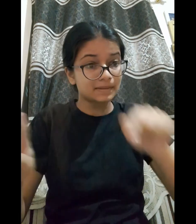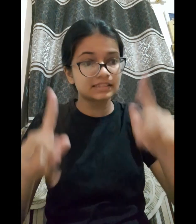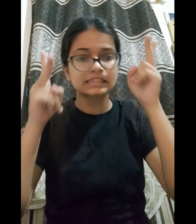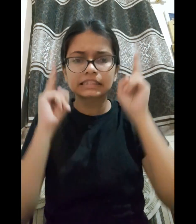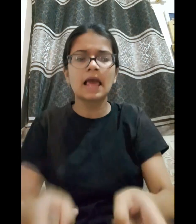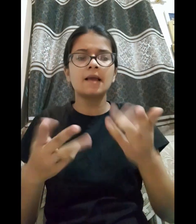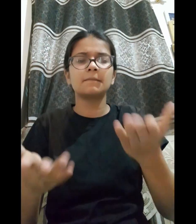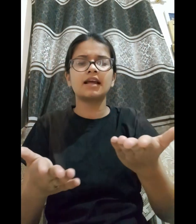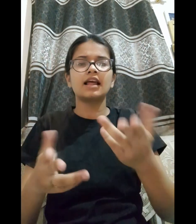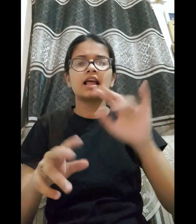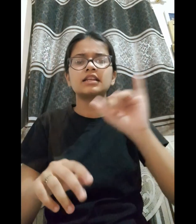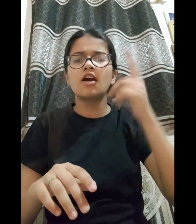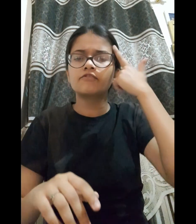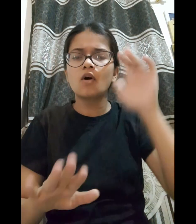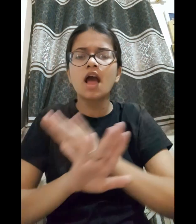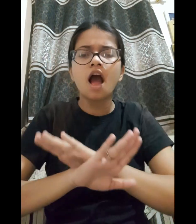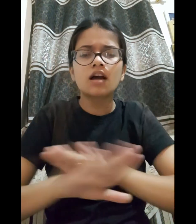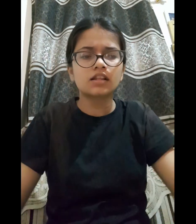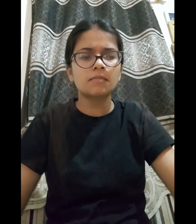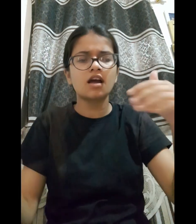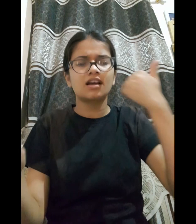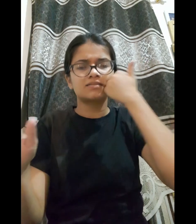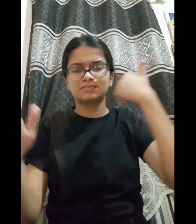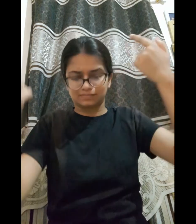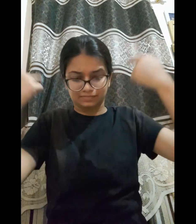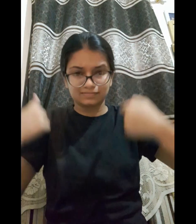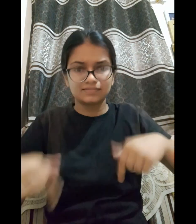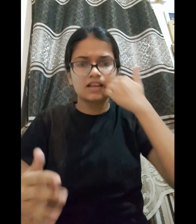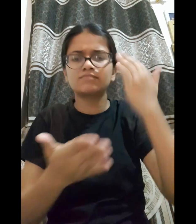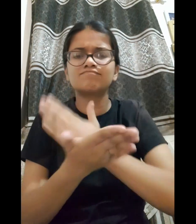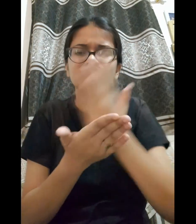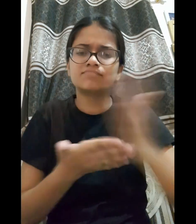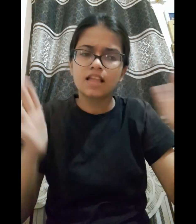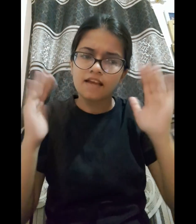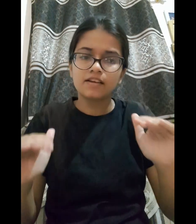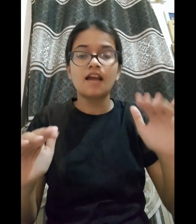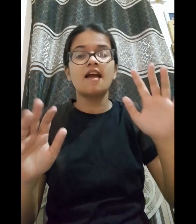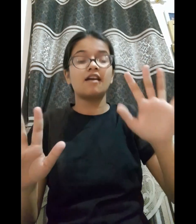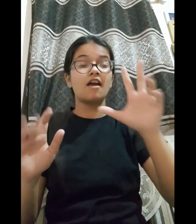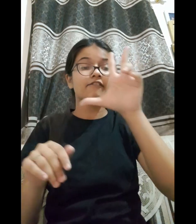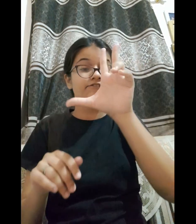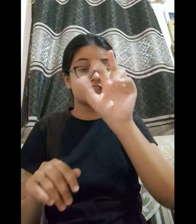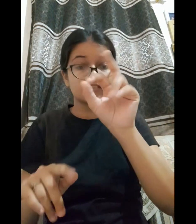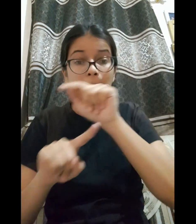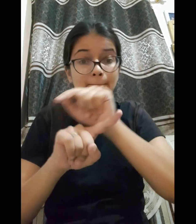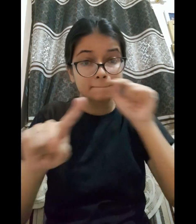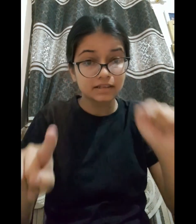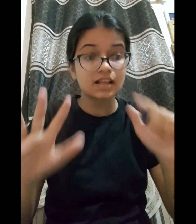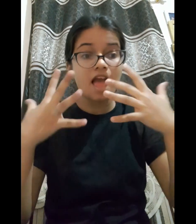is the end result of the whole infection. 80% of people with the virus infection